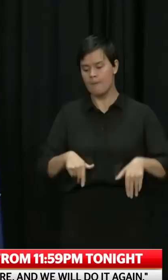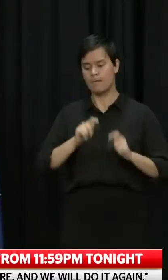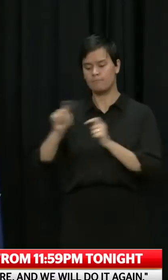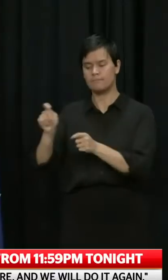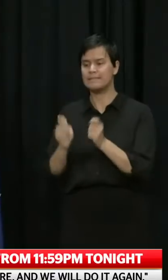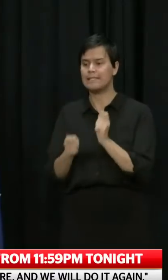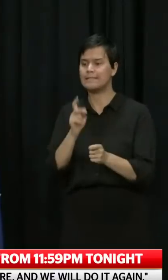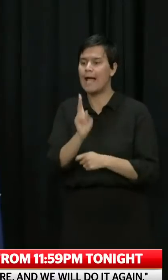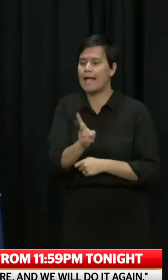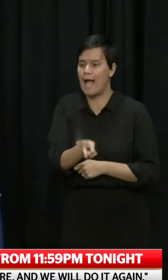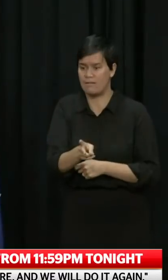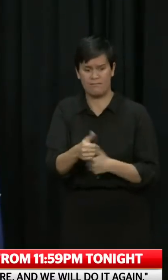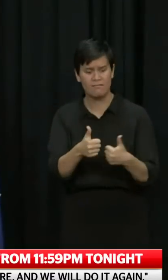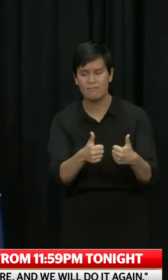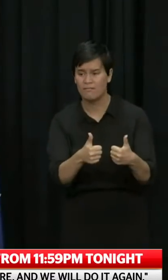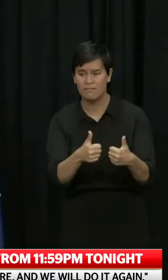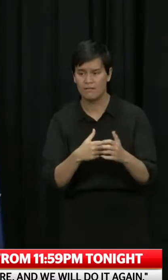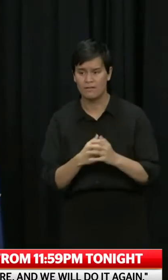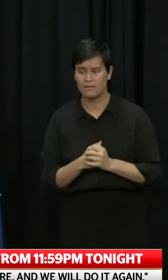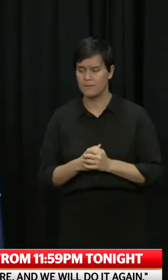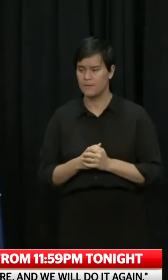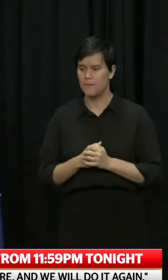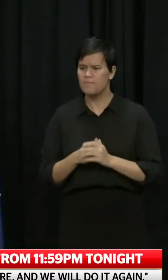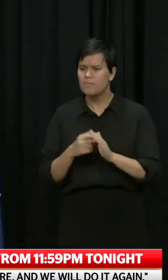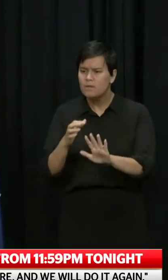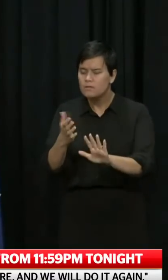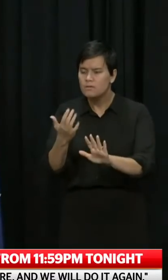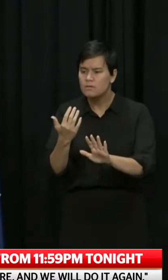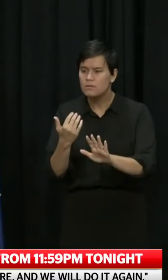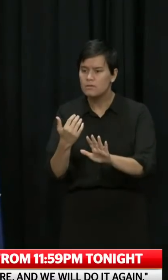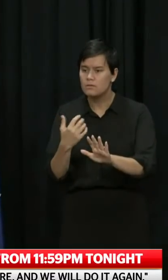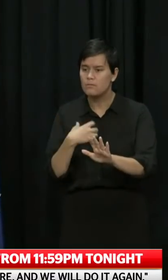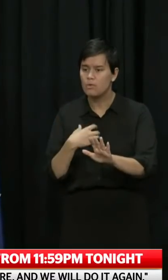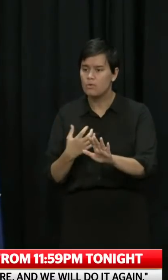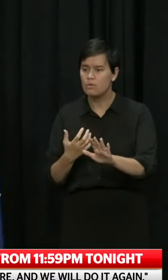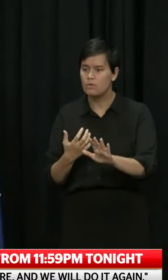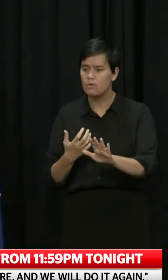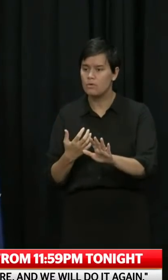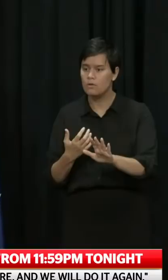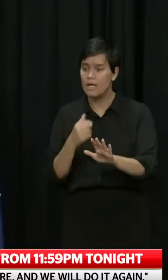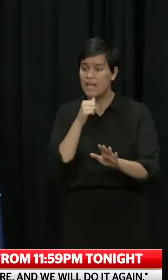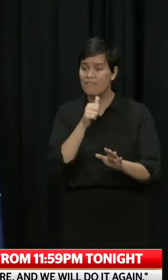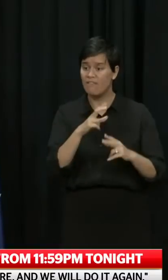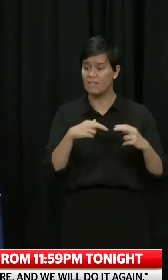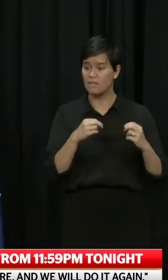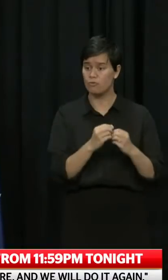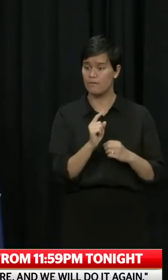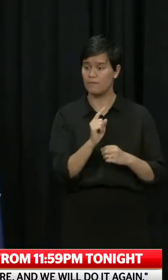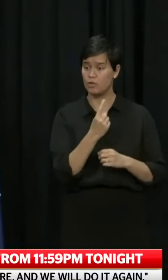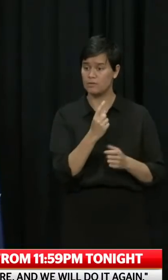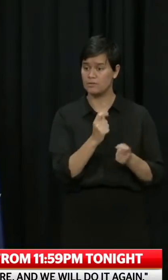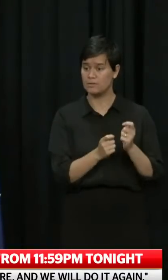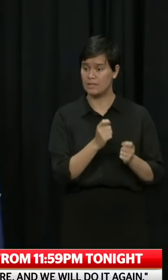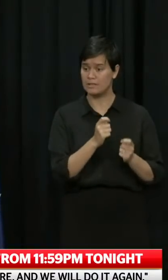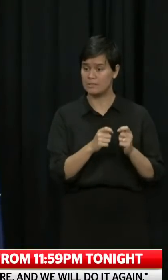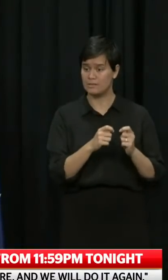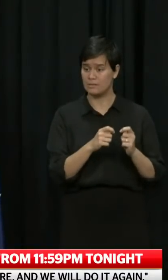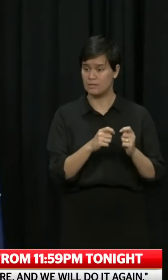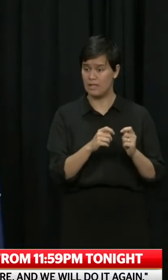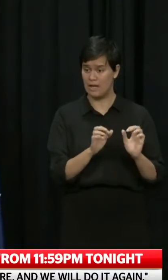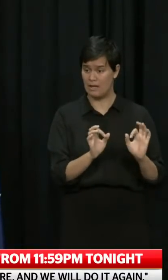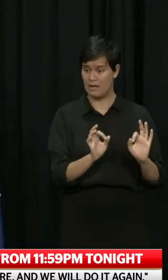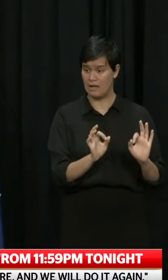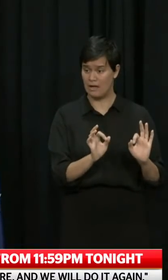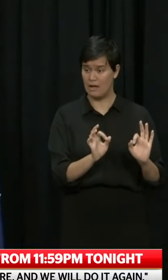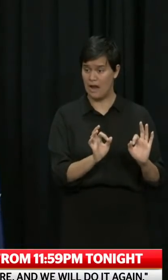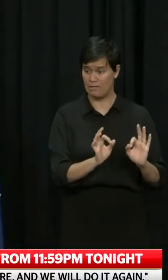decision though, correct? And how so? If they tested negative, on February Well, I mean, what